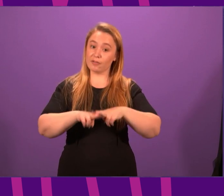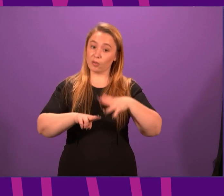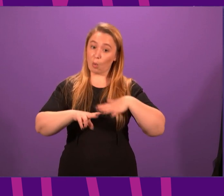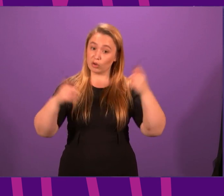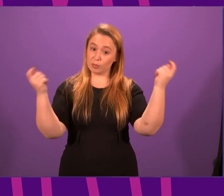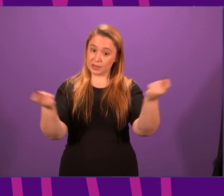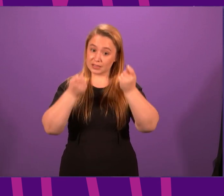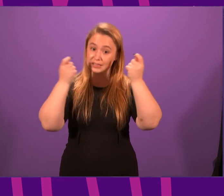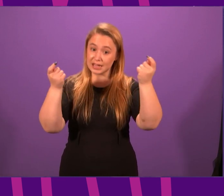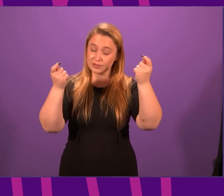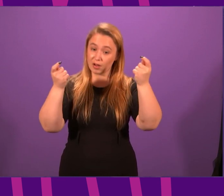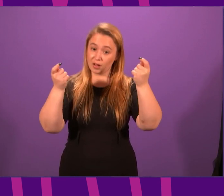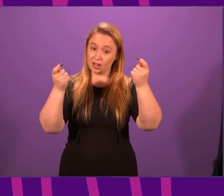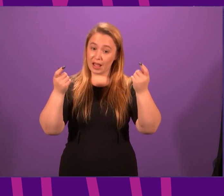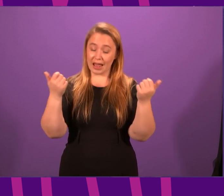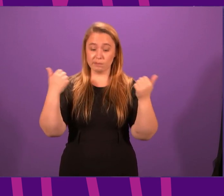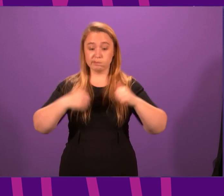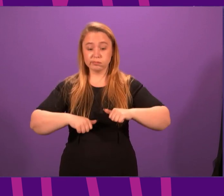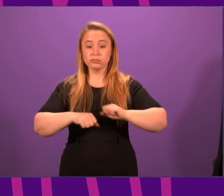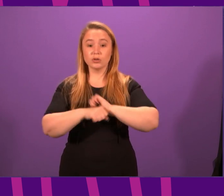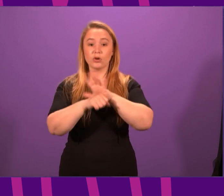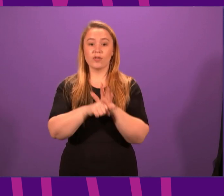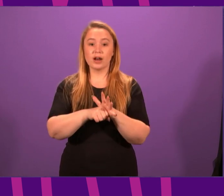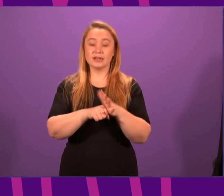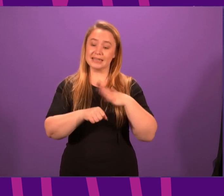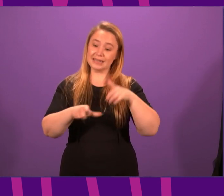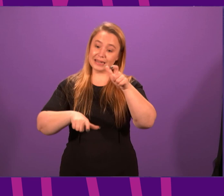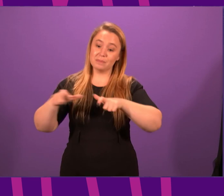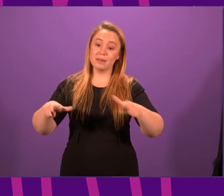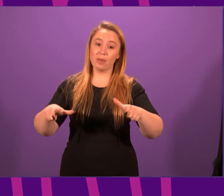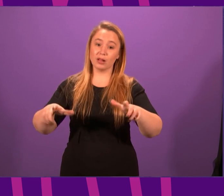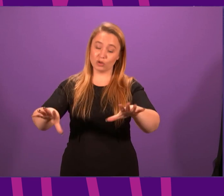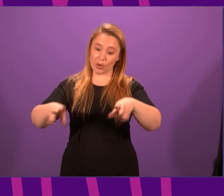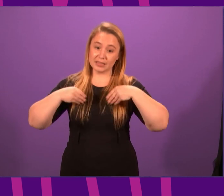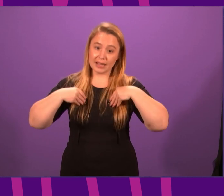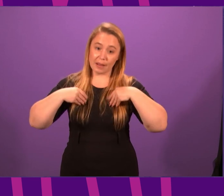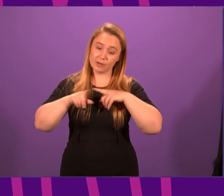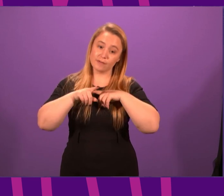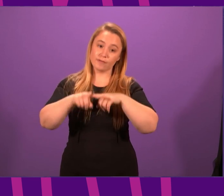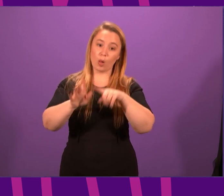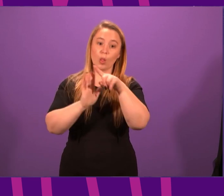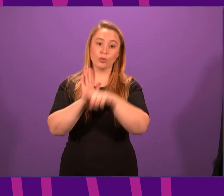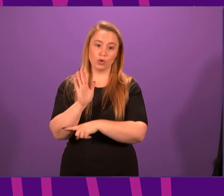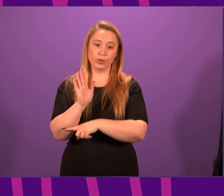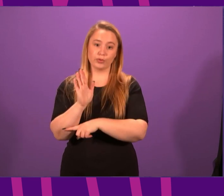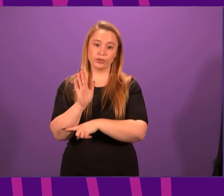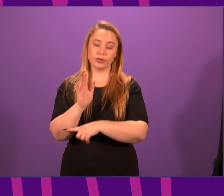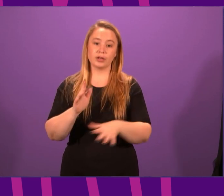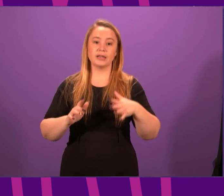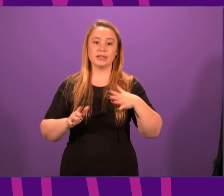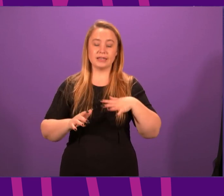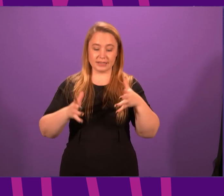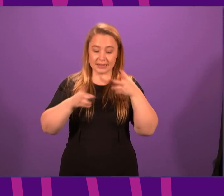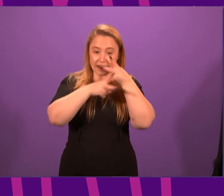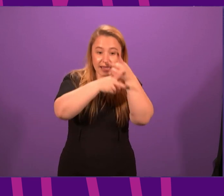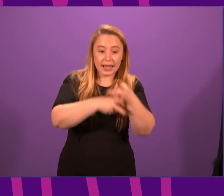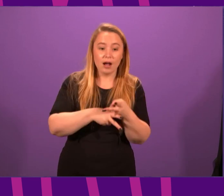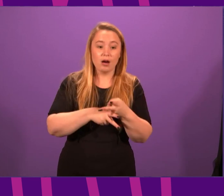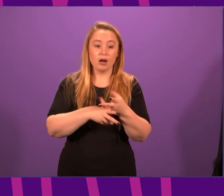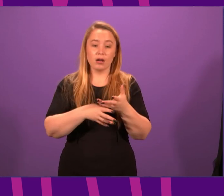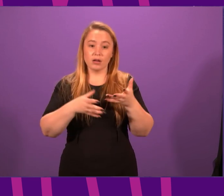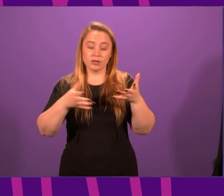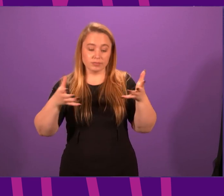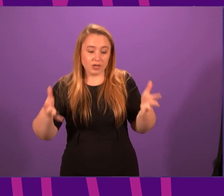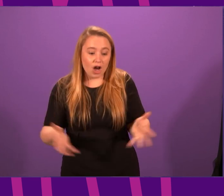get through this, we need everyone's help and adherence and continued collective care, courage and resolve to do our